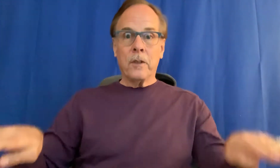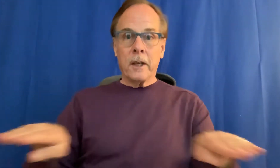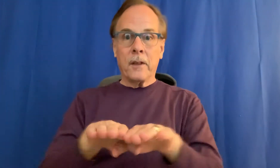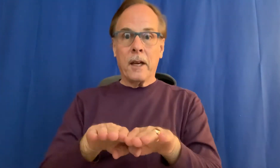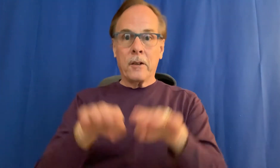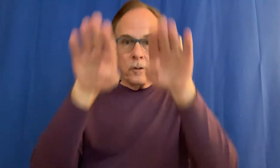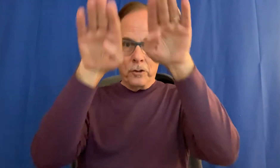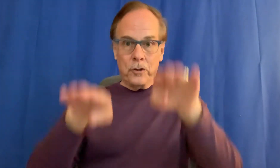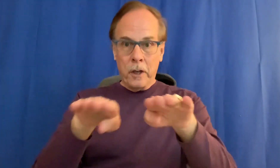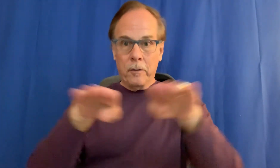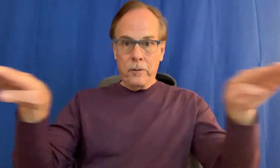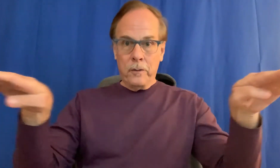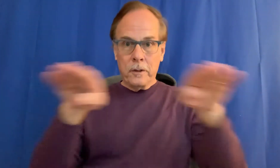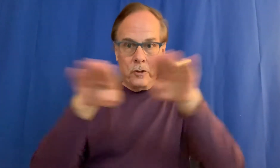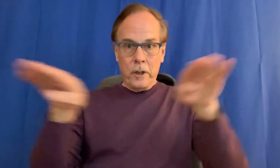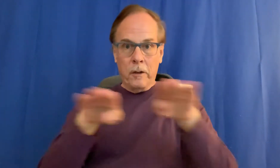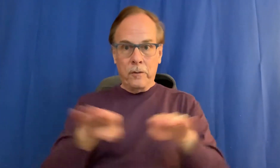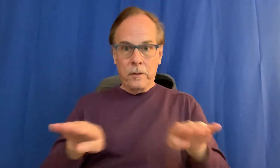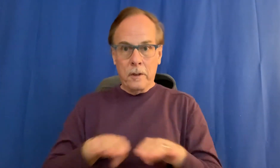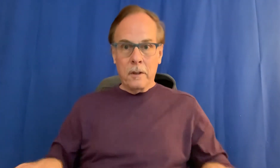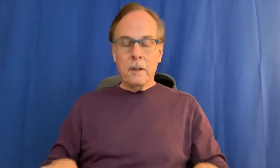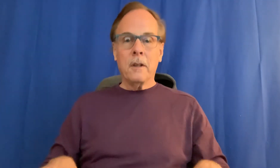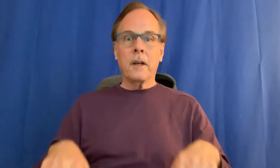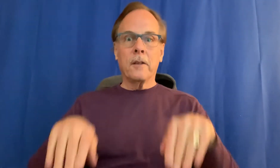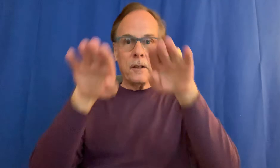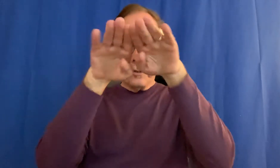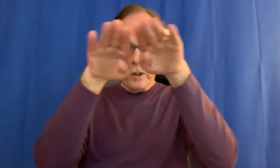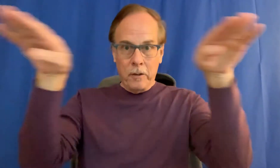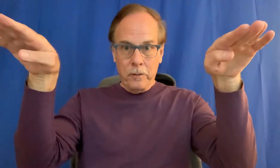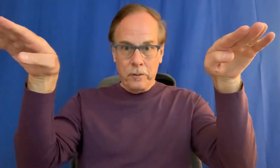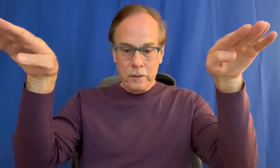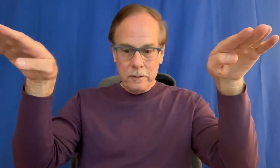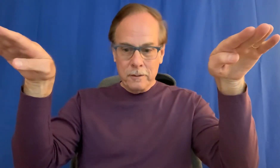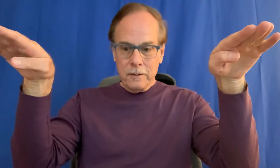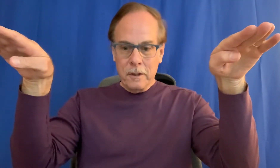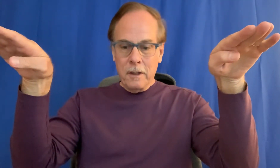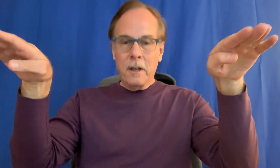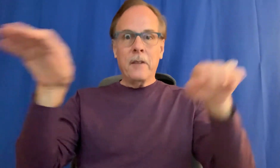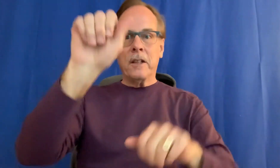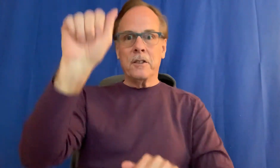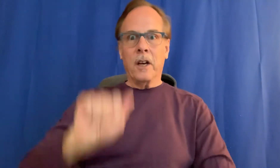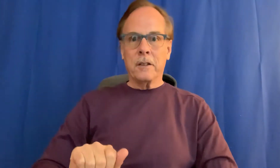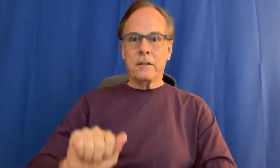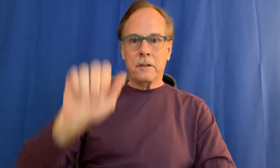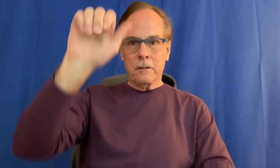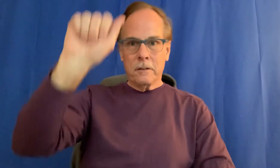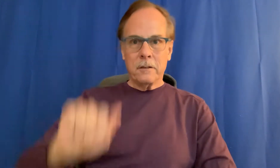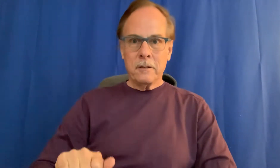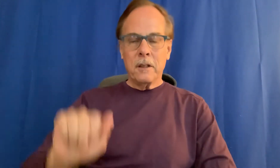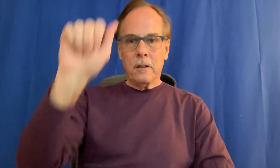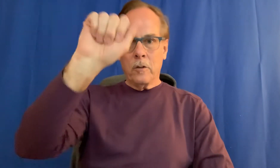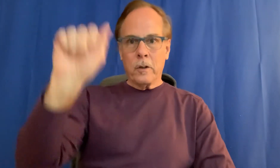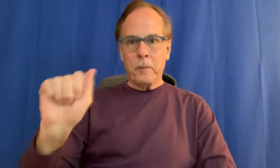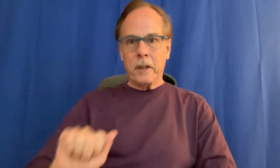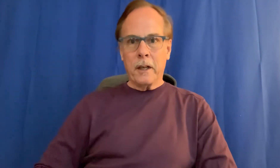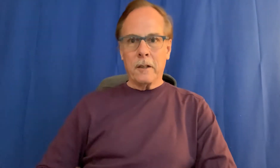like that, or shelf like that, shelf, and then dust, or coming down like